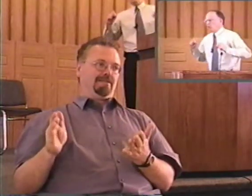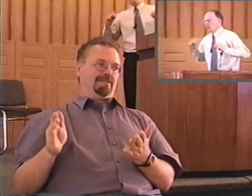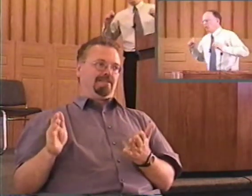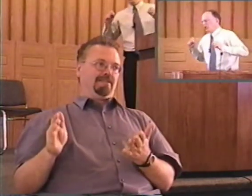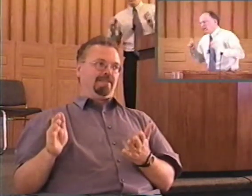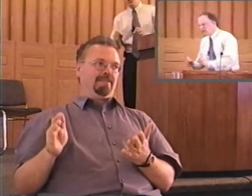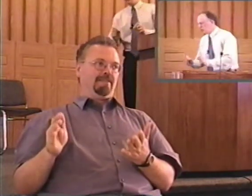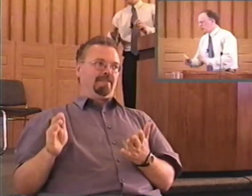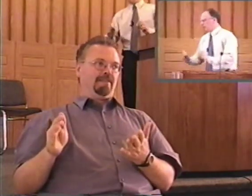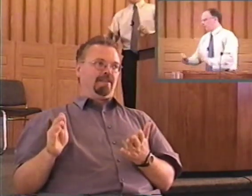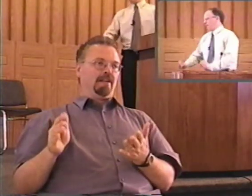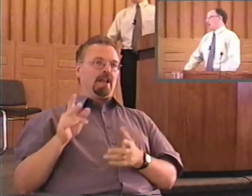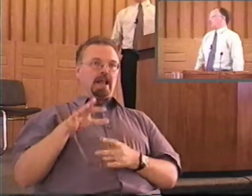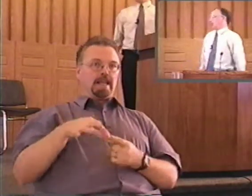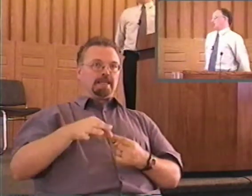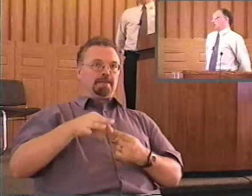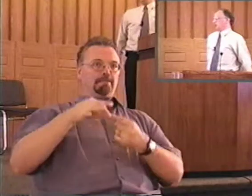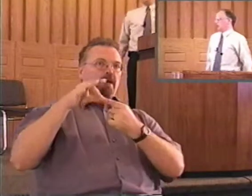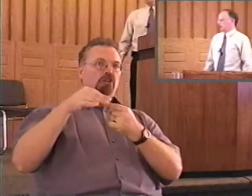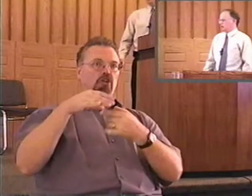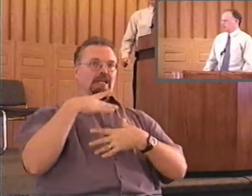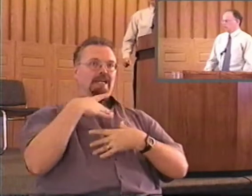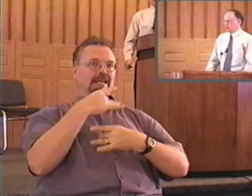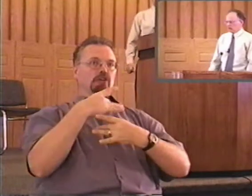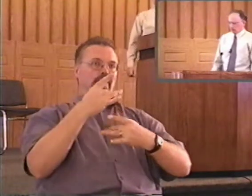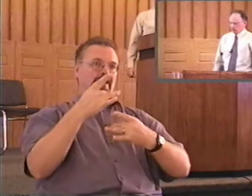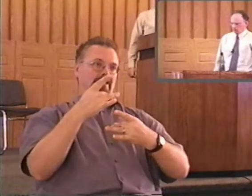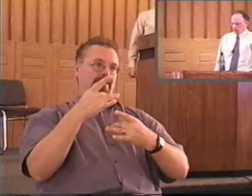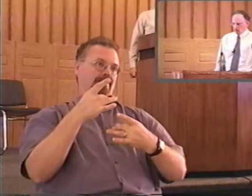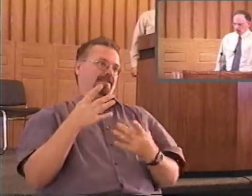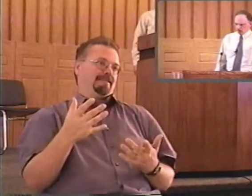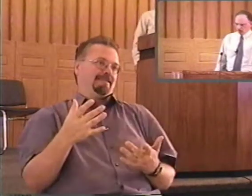country of special interest fearers.